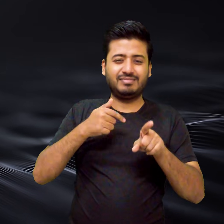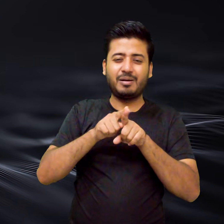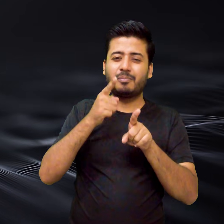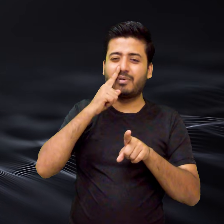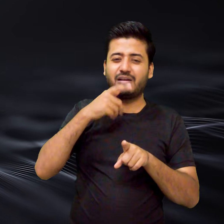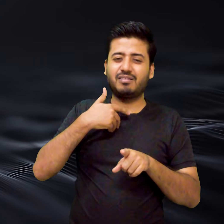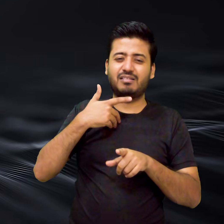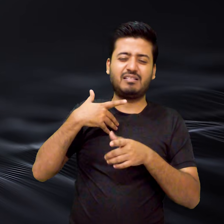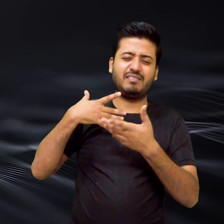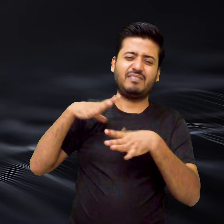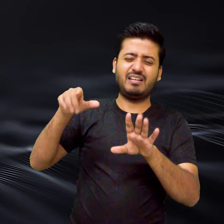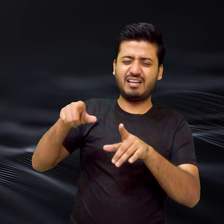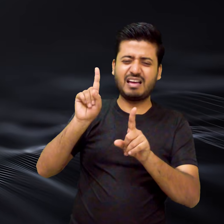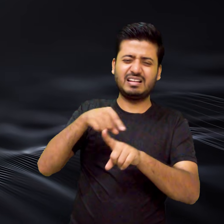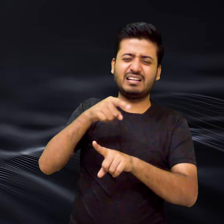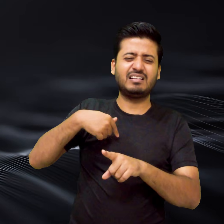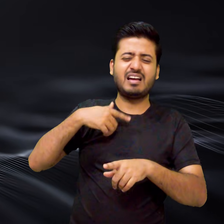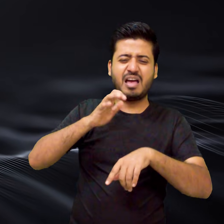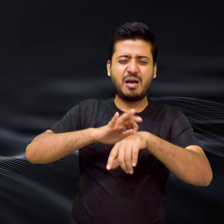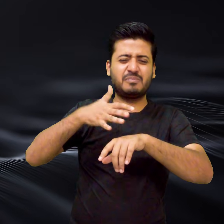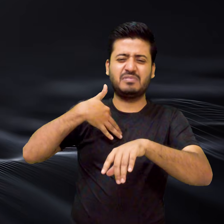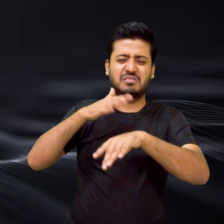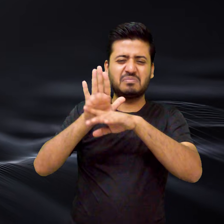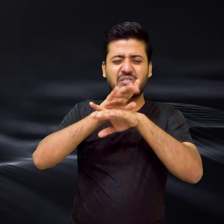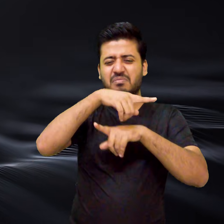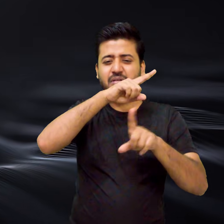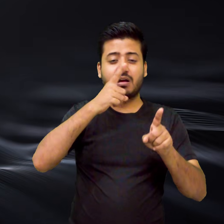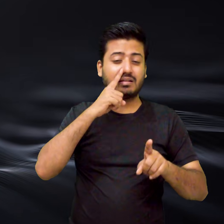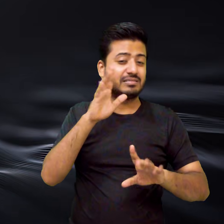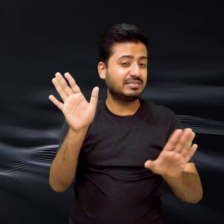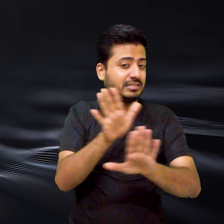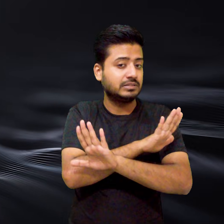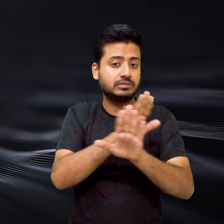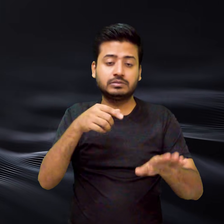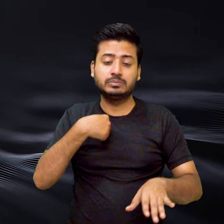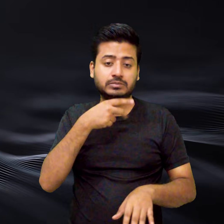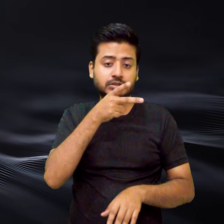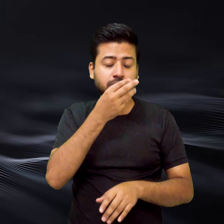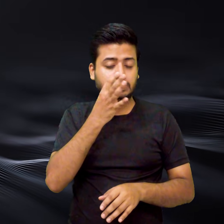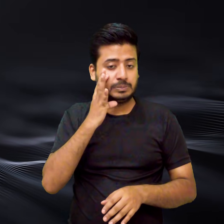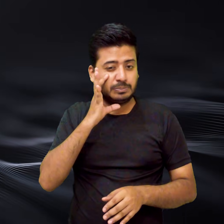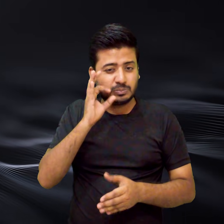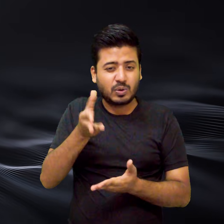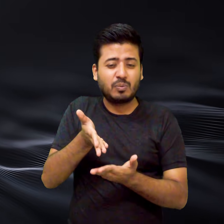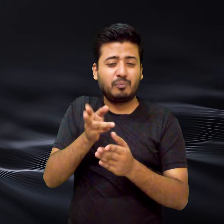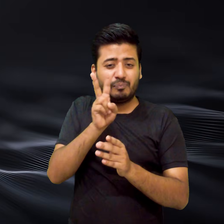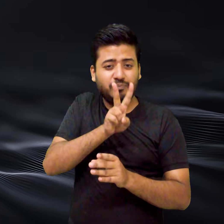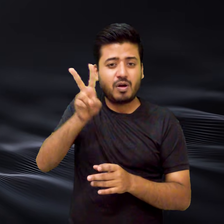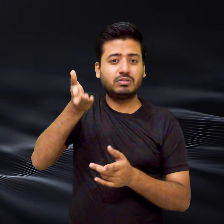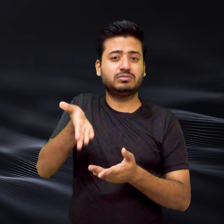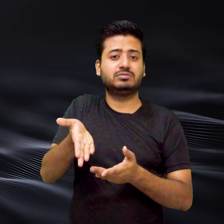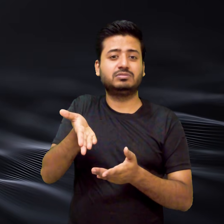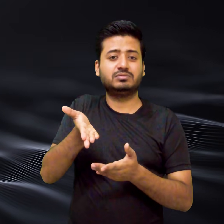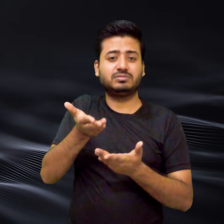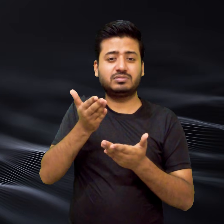(PHUR) grade, as it requires the oil to be 80% pure almond oil. Be wary of BP